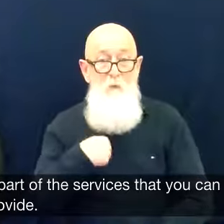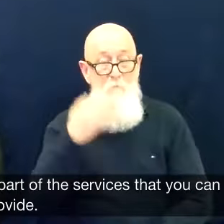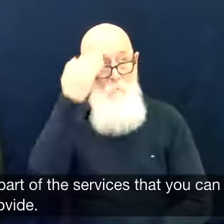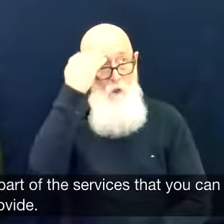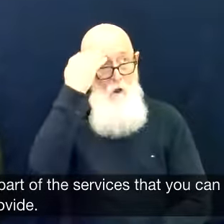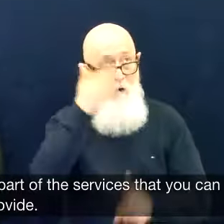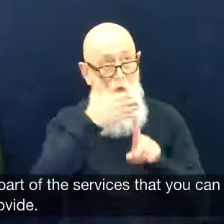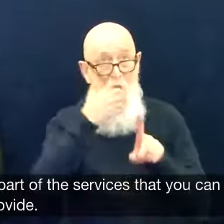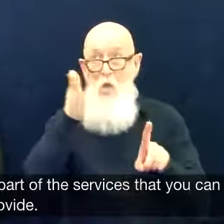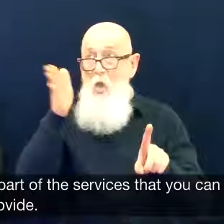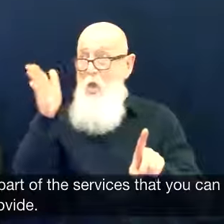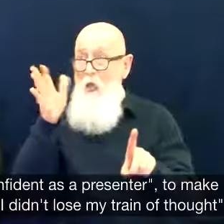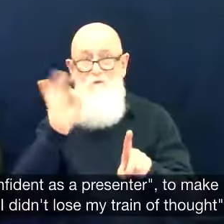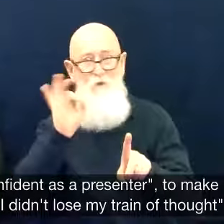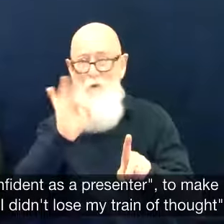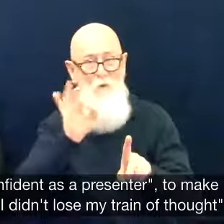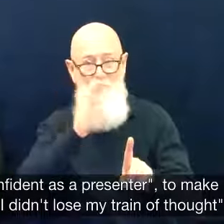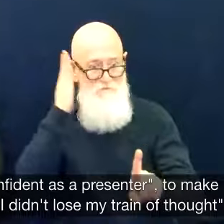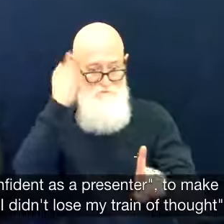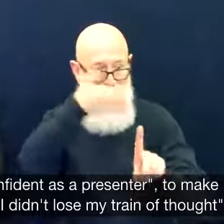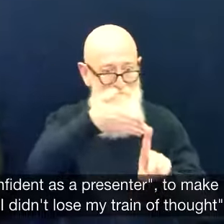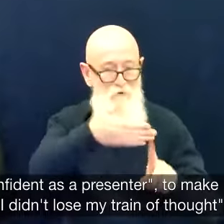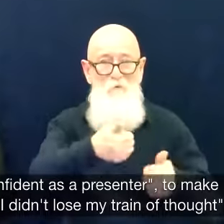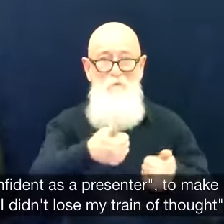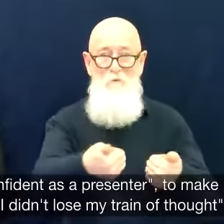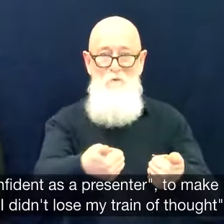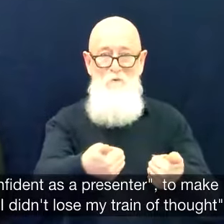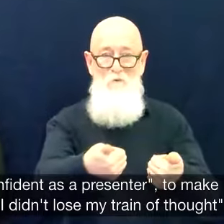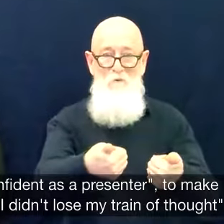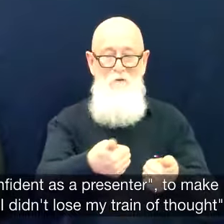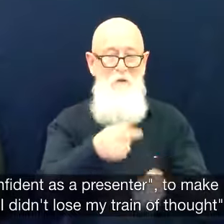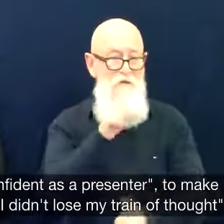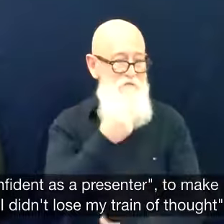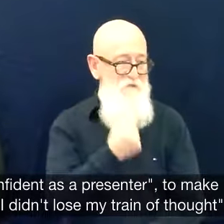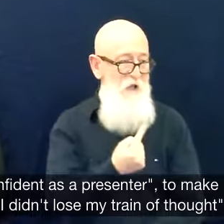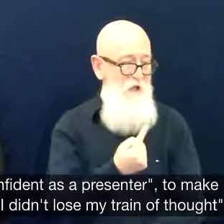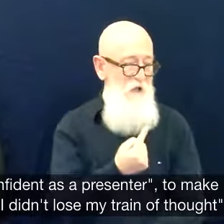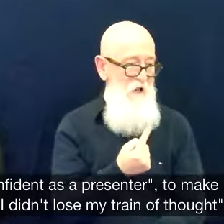can, like, yes or no, yes, or I didn't